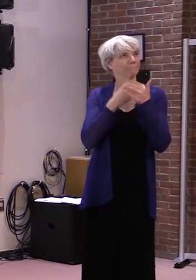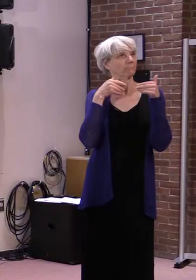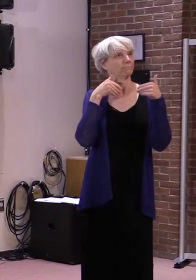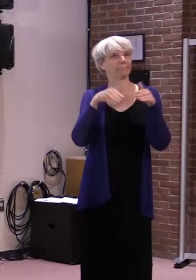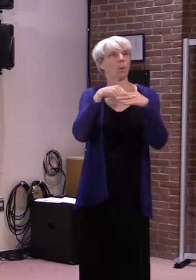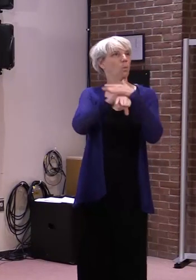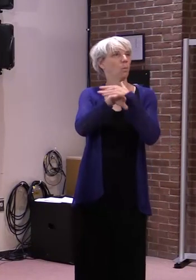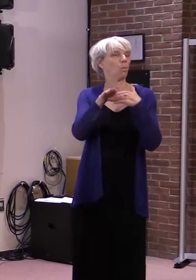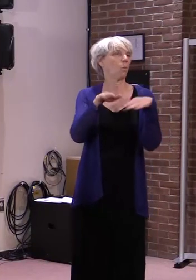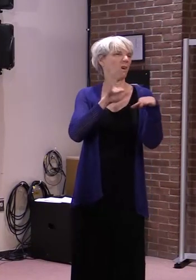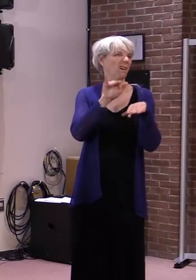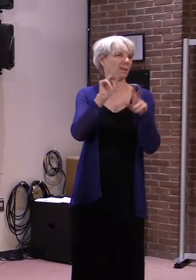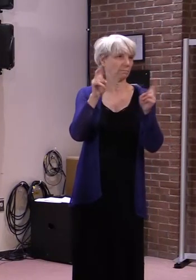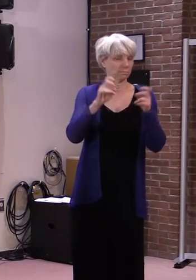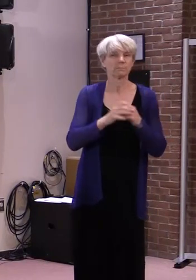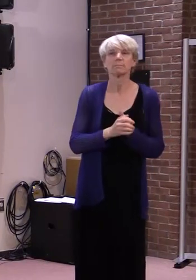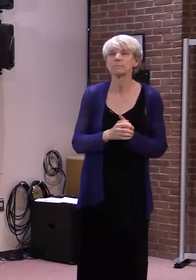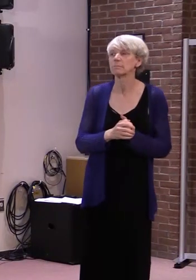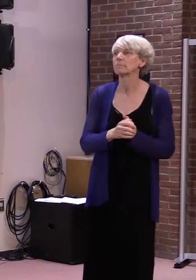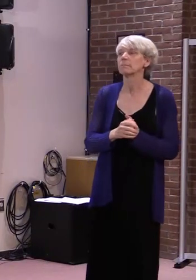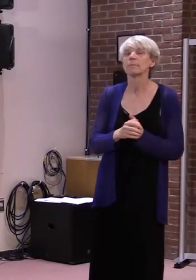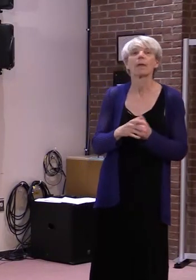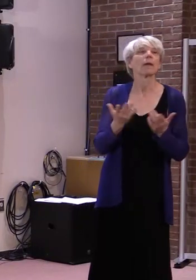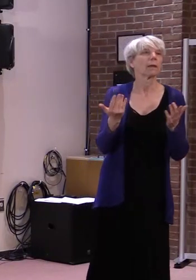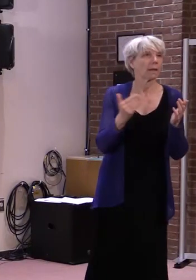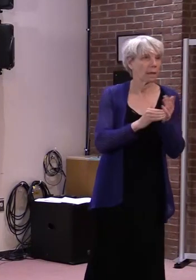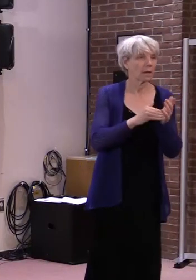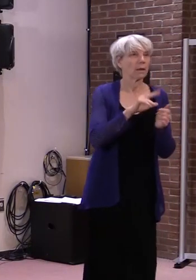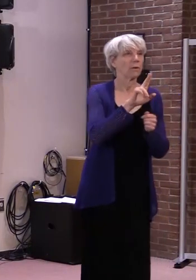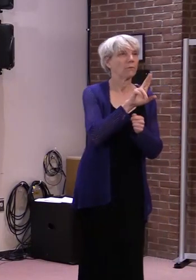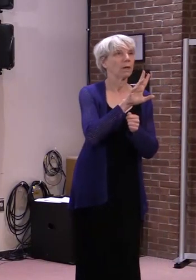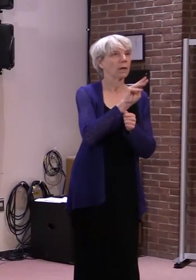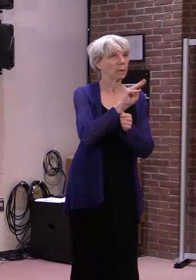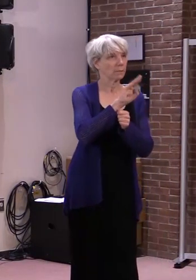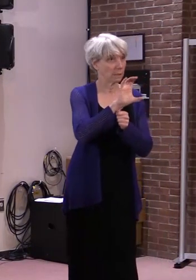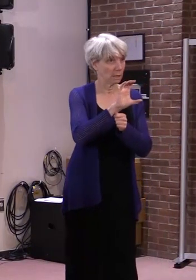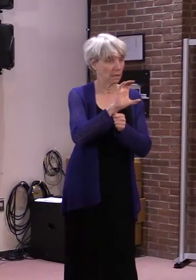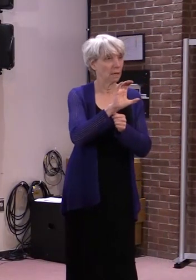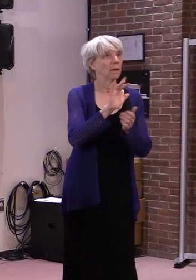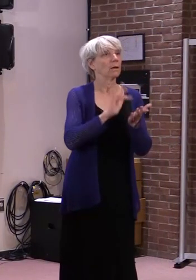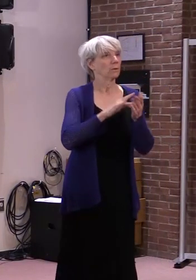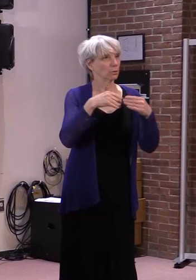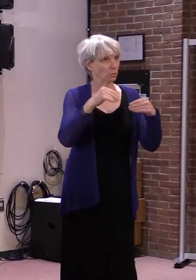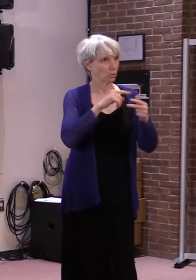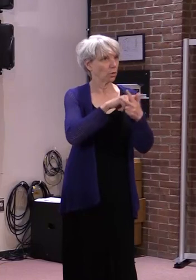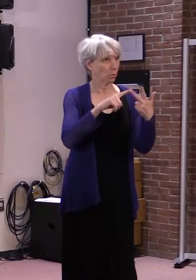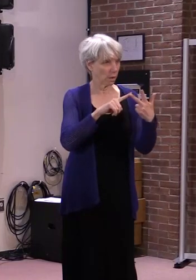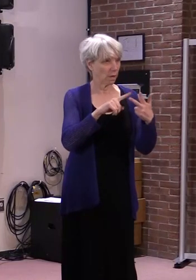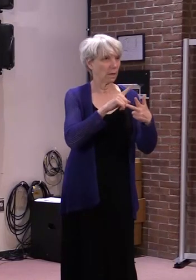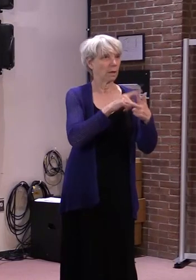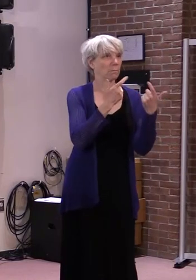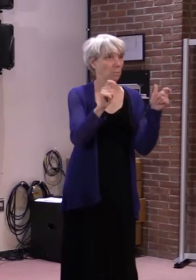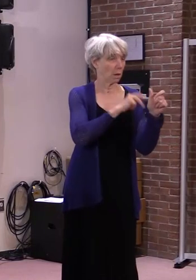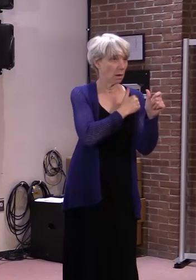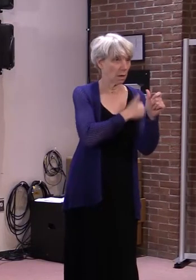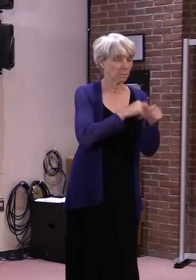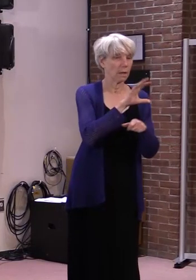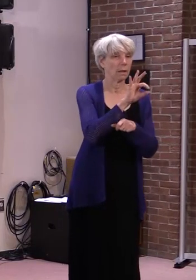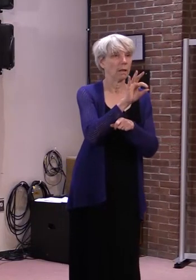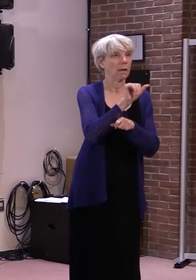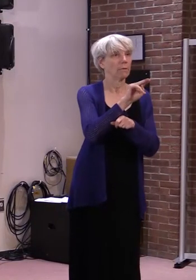I said, the pharmacies at UVMMC, their Fannie Allen campus, as well